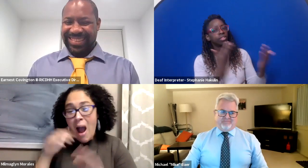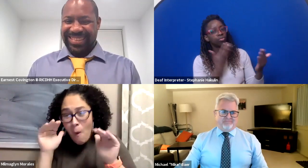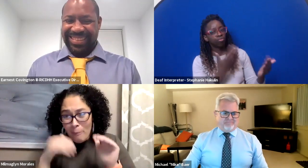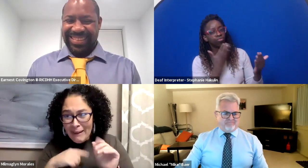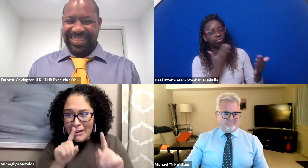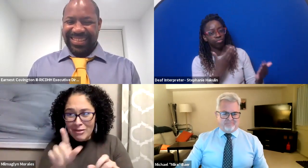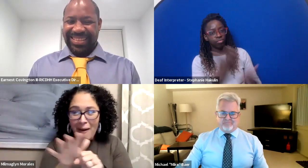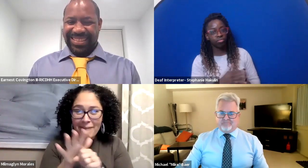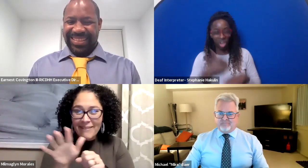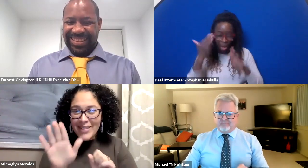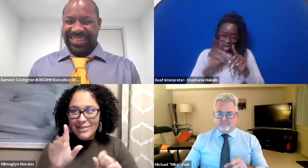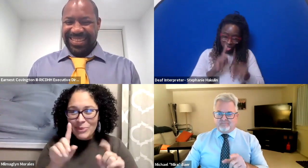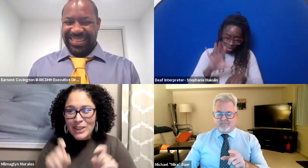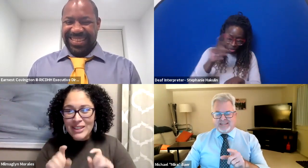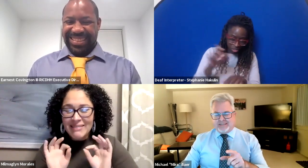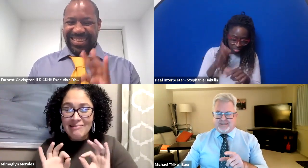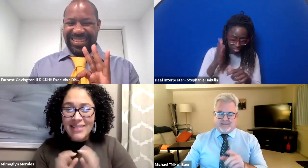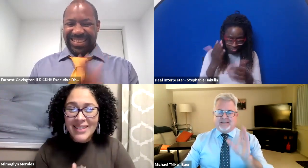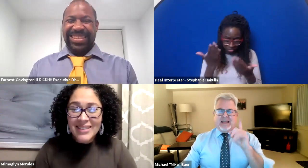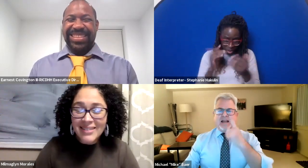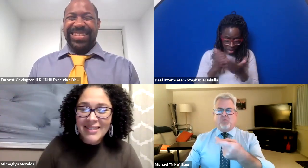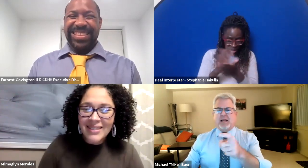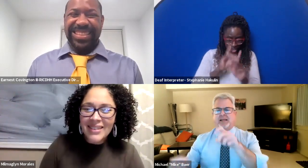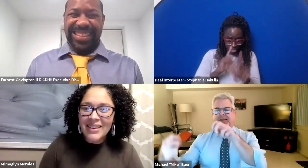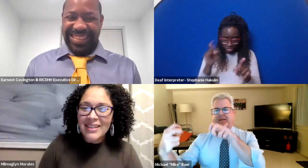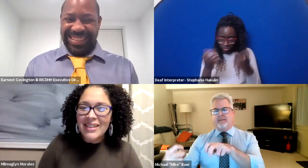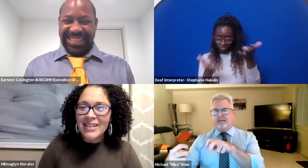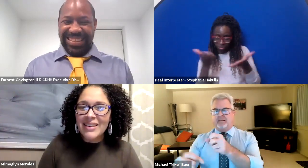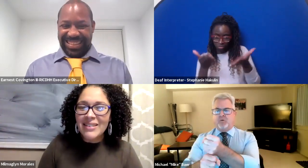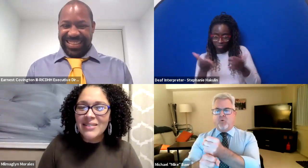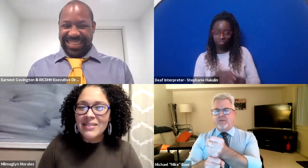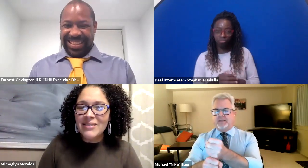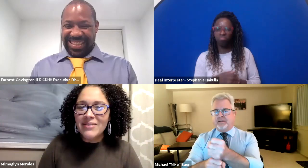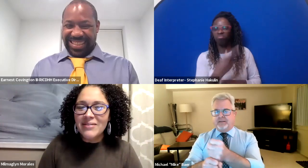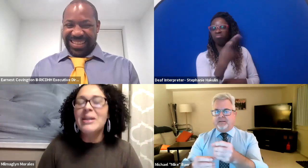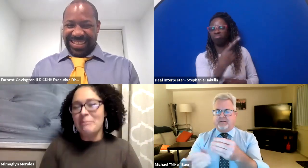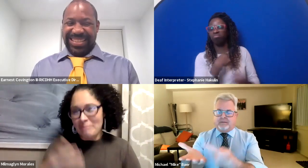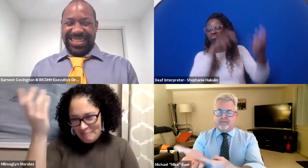analyze yourselves and look for that white privilege. I hope I answered your question.